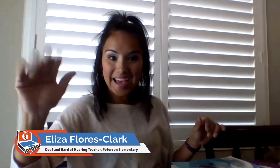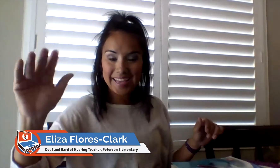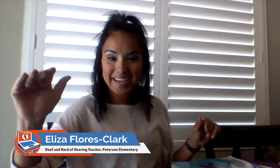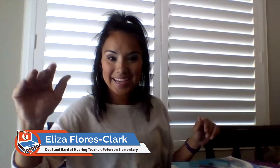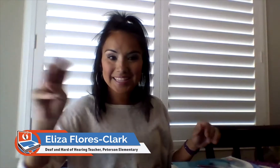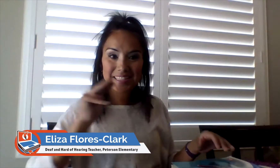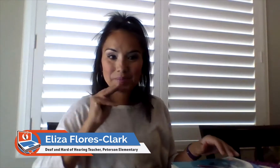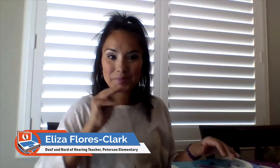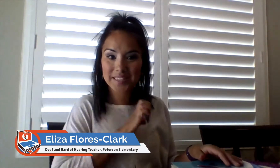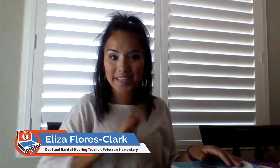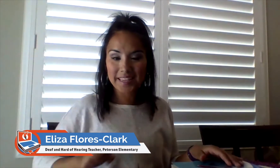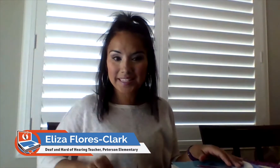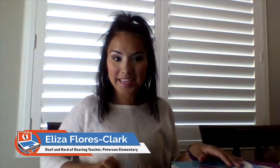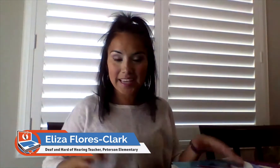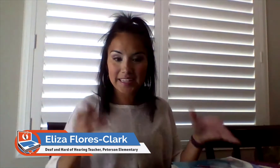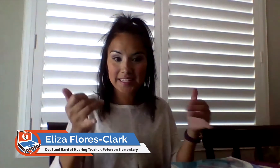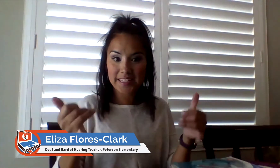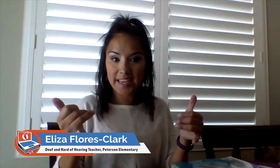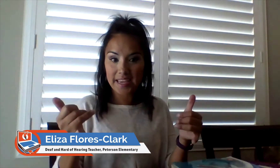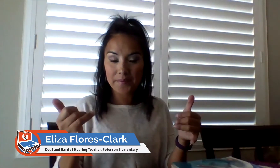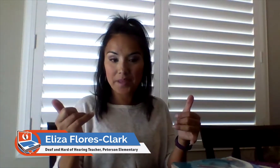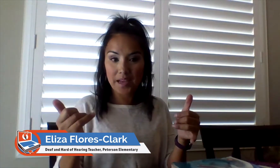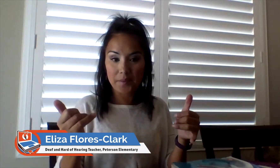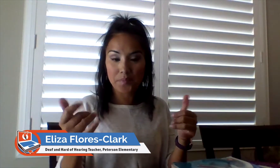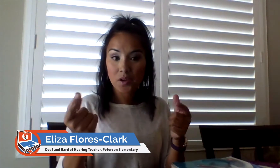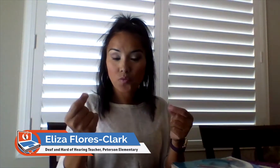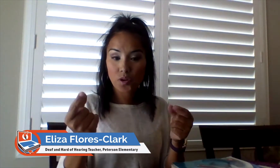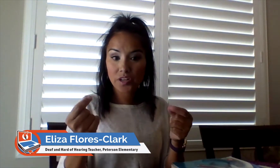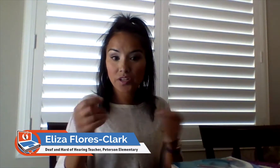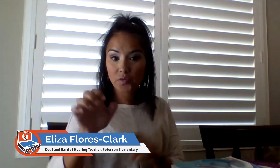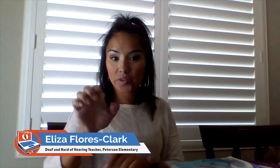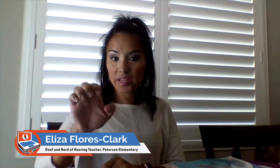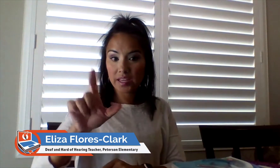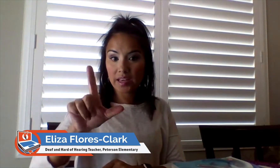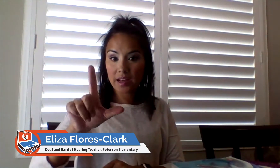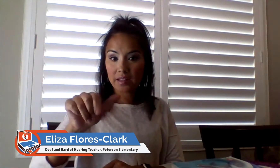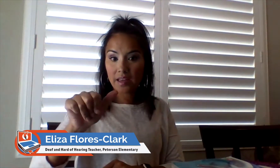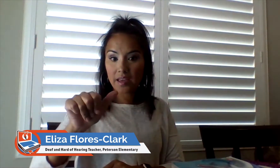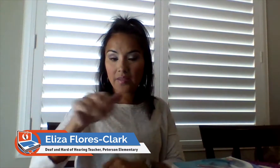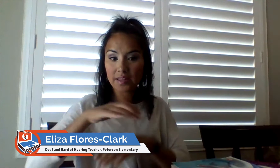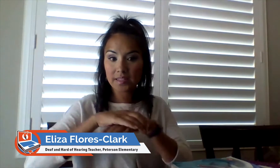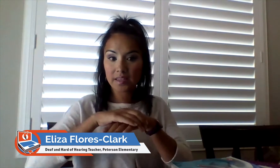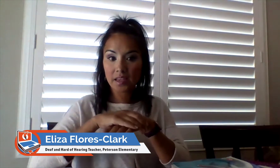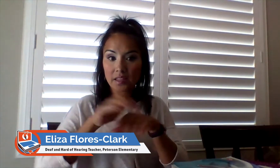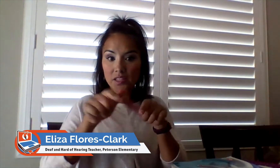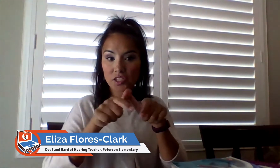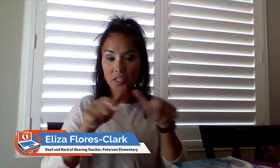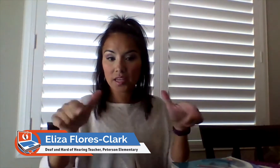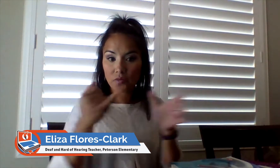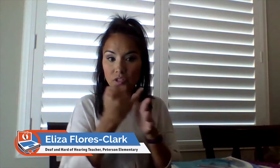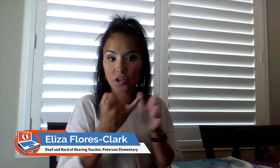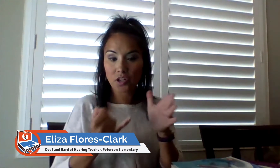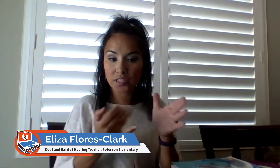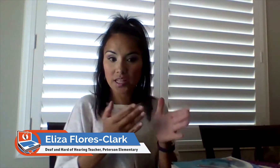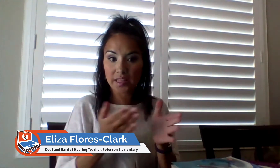Hi guys, it's Miss Eliza, and today we're going to do an ELA, that's an English Language Arts